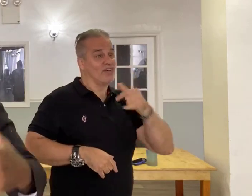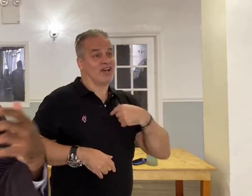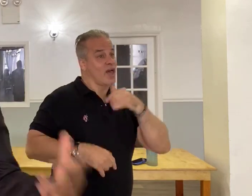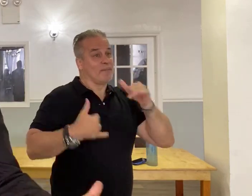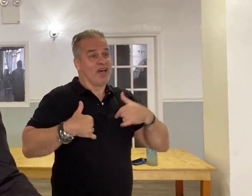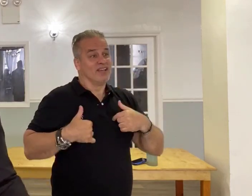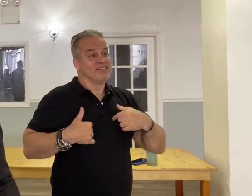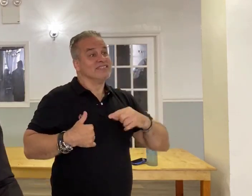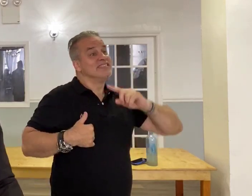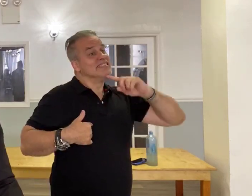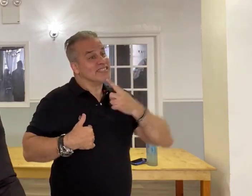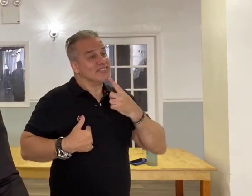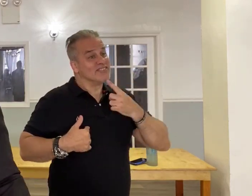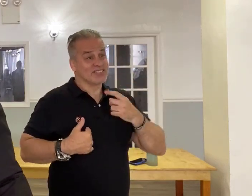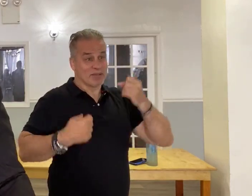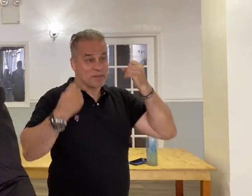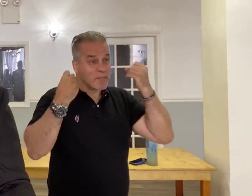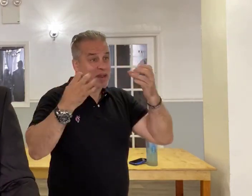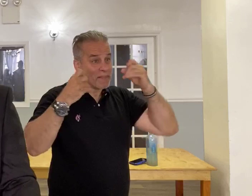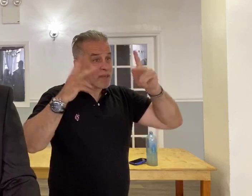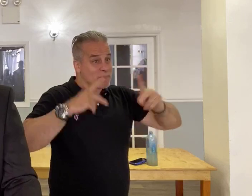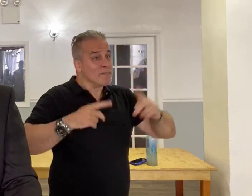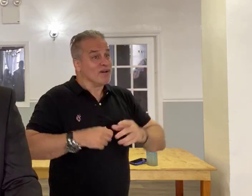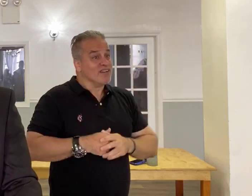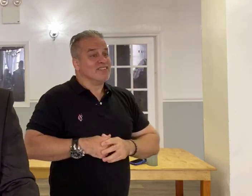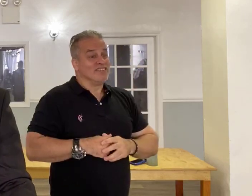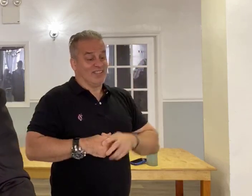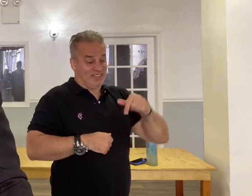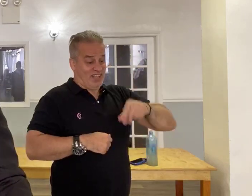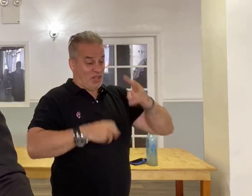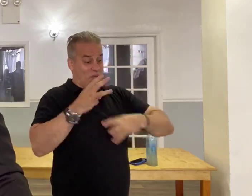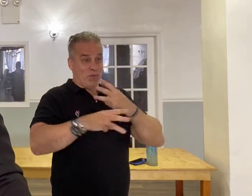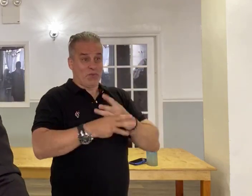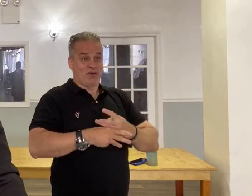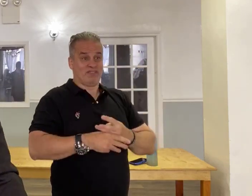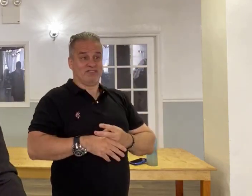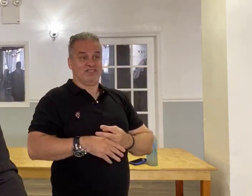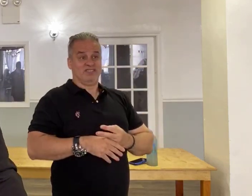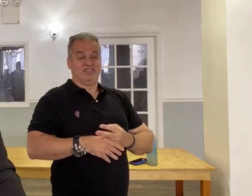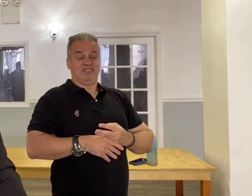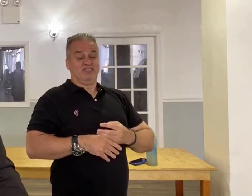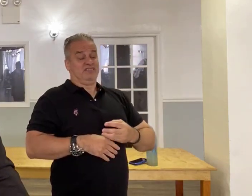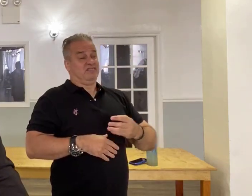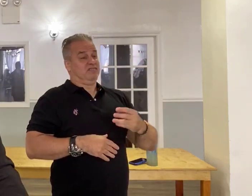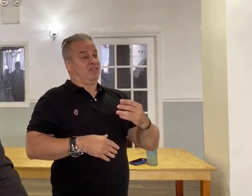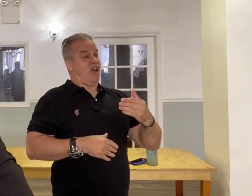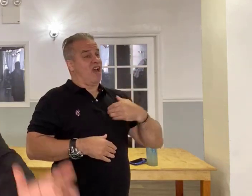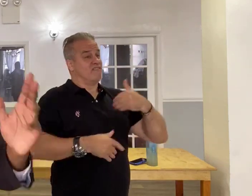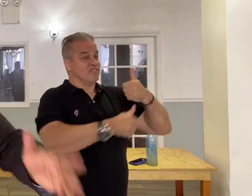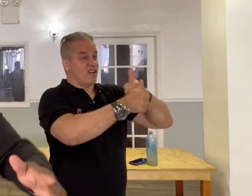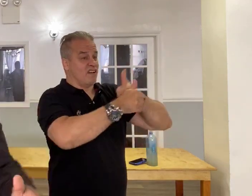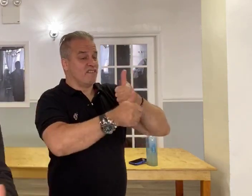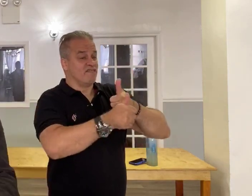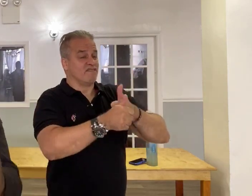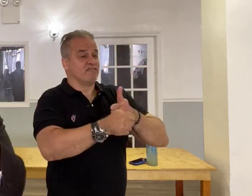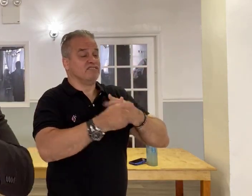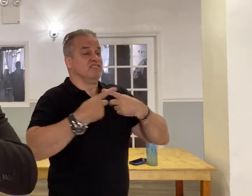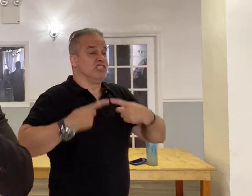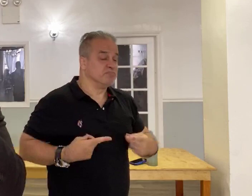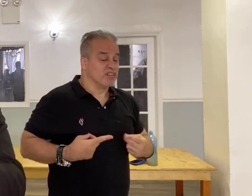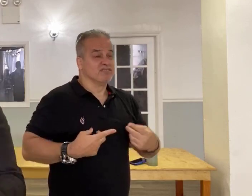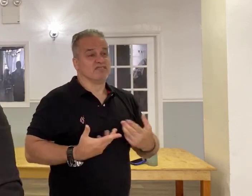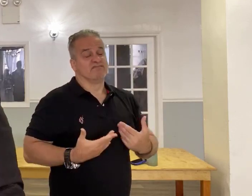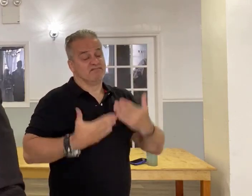is, we're living in a day where people are considering taking their life. And as a Christian, we need